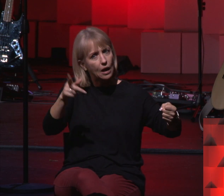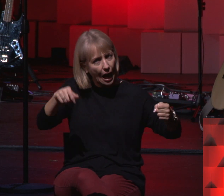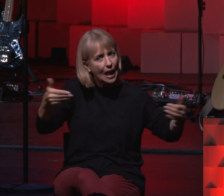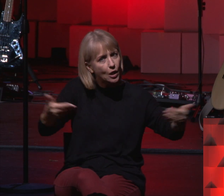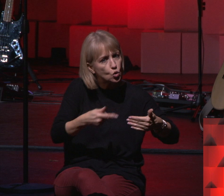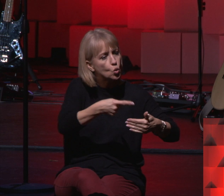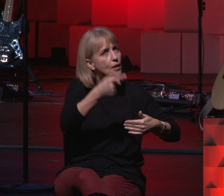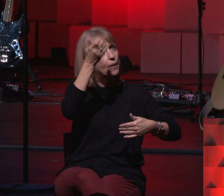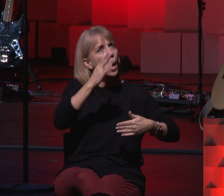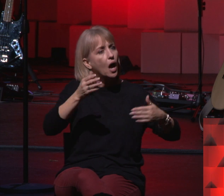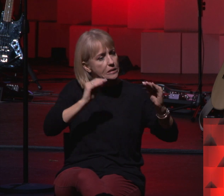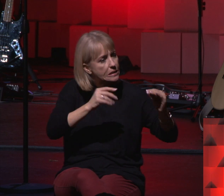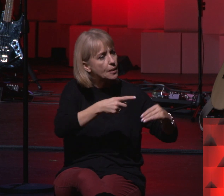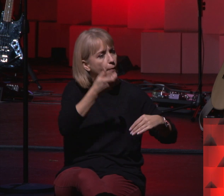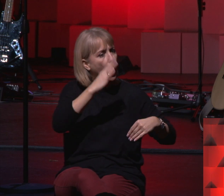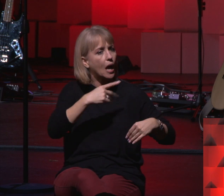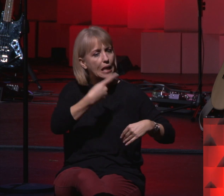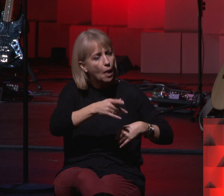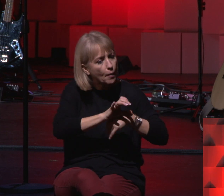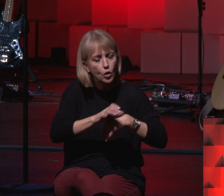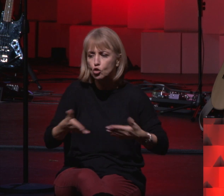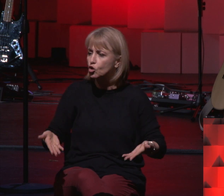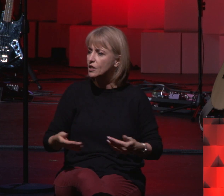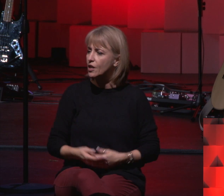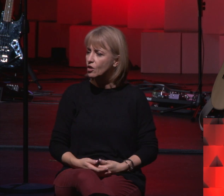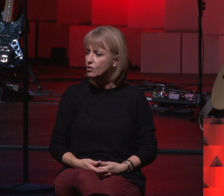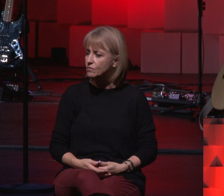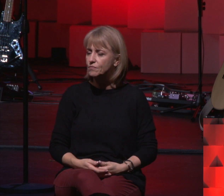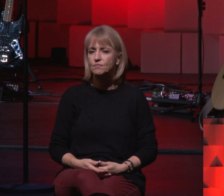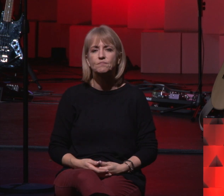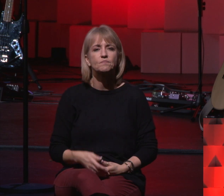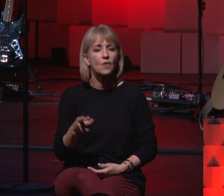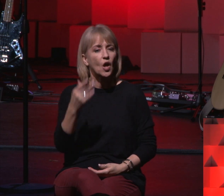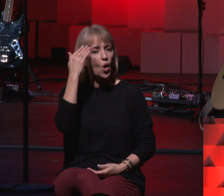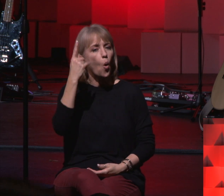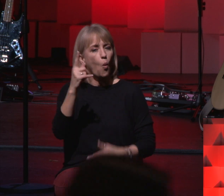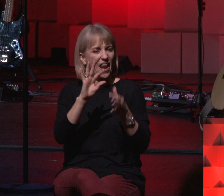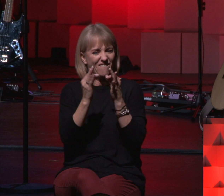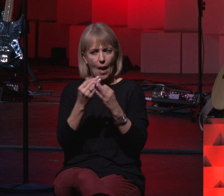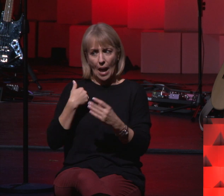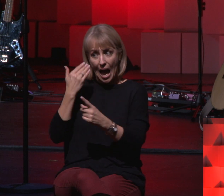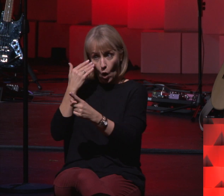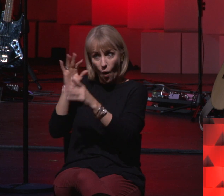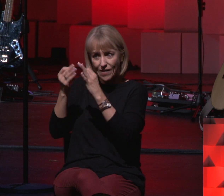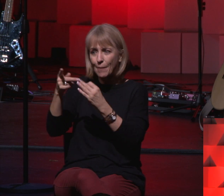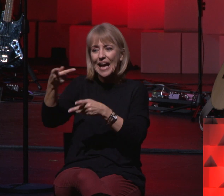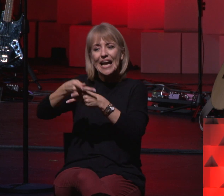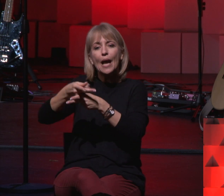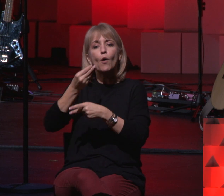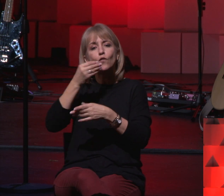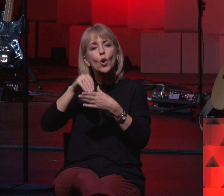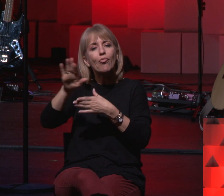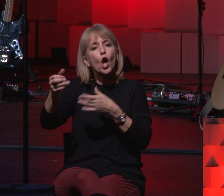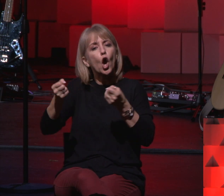for as well. Heard about a family that always carries some energy bars and some food in their car with them. So when you drive